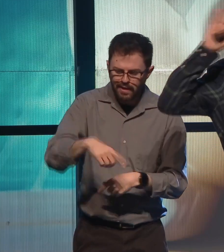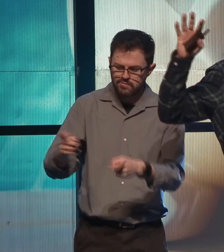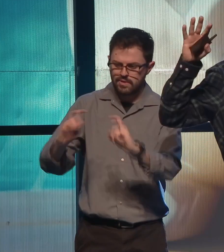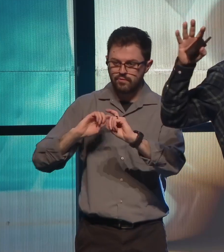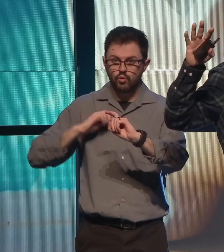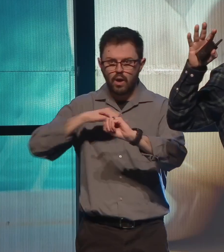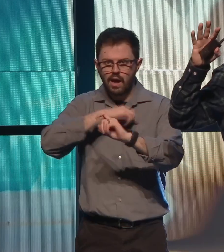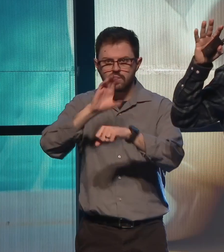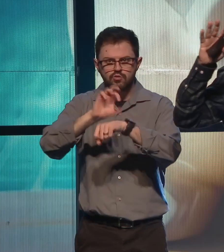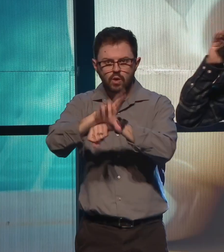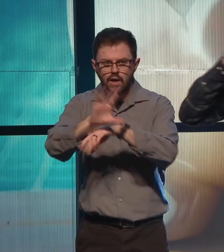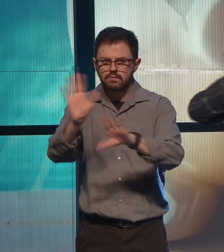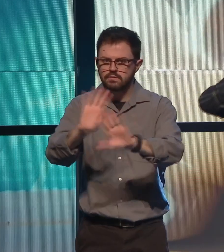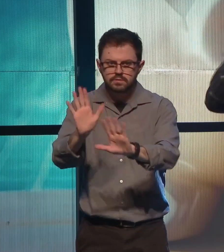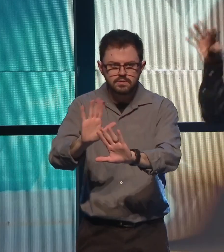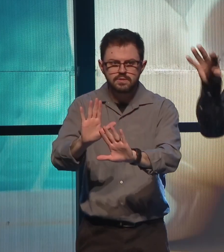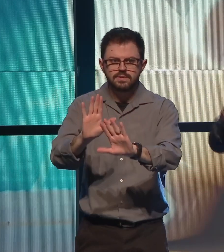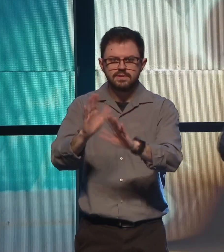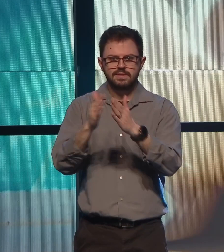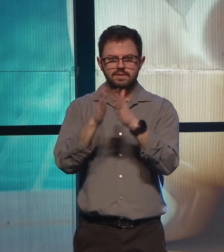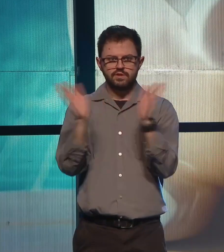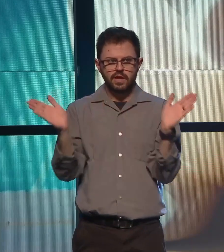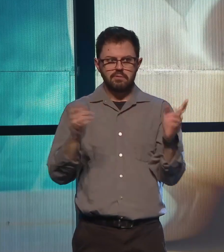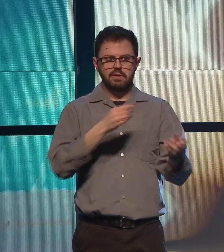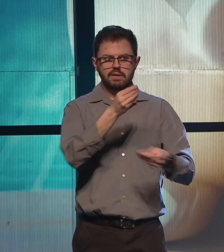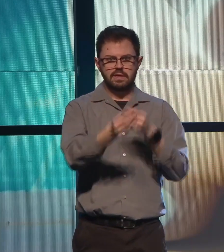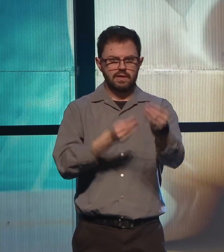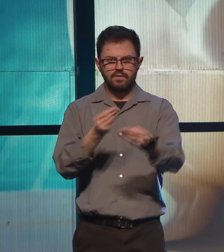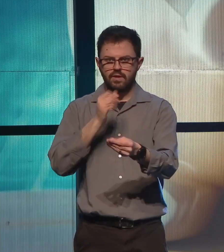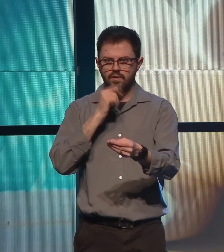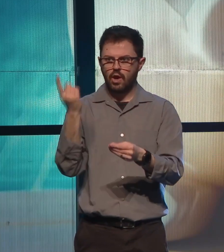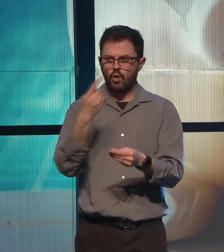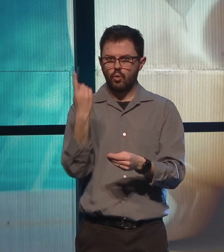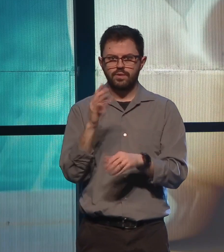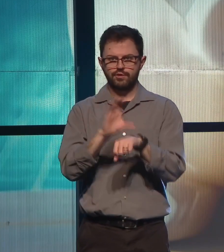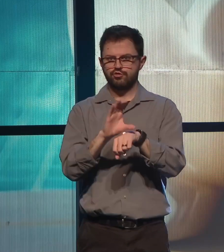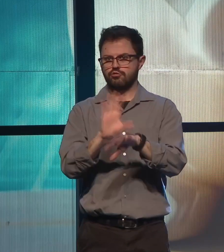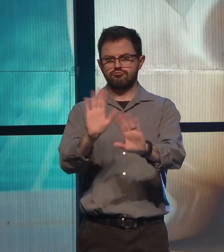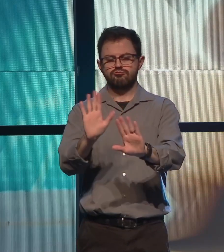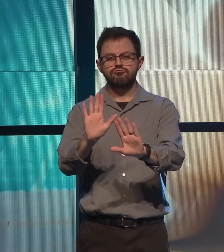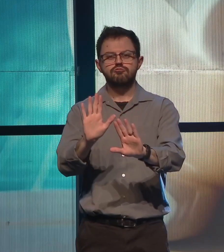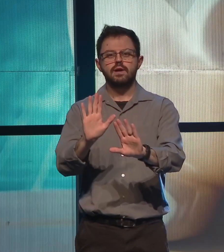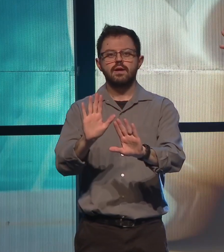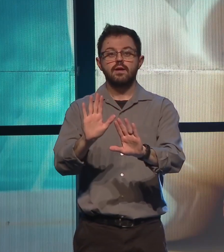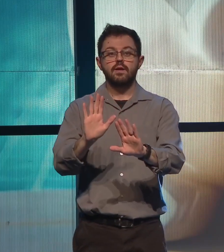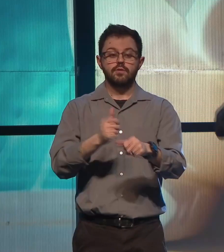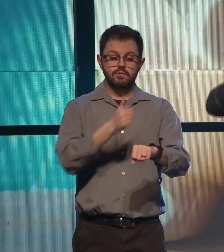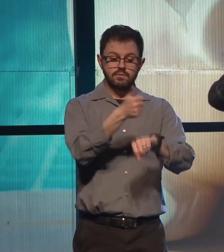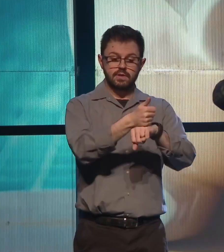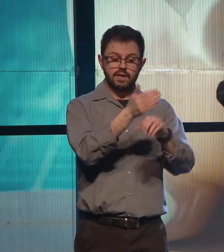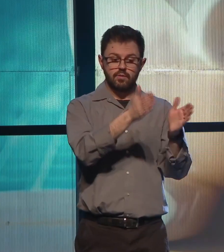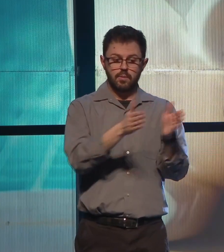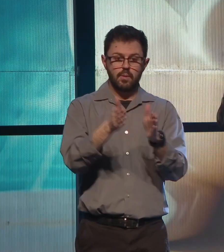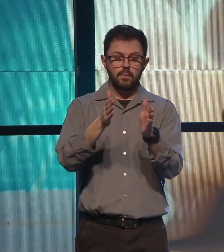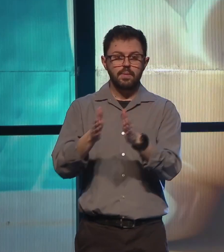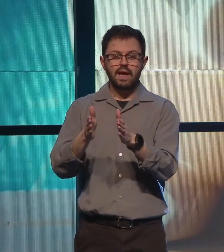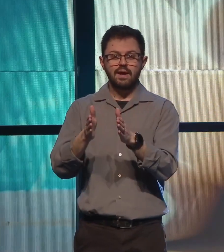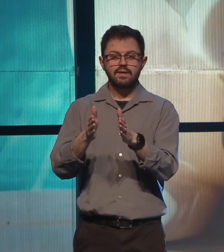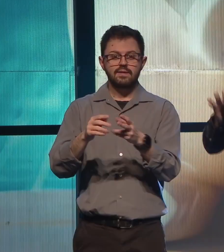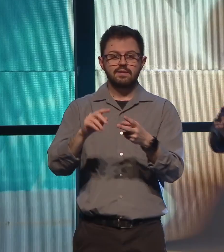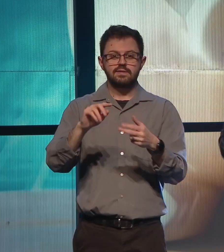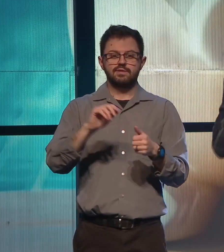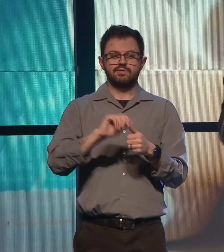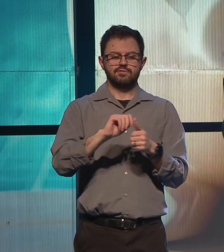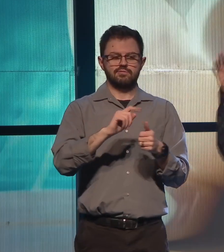Are you hearing me? We're talking about generosity. Now, so create a plan, and then I want to encourage you, secondly, to think about how you give to